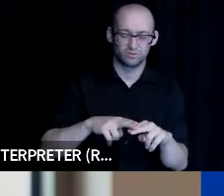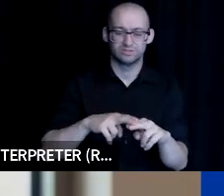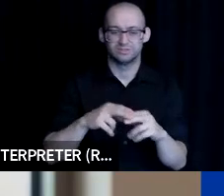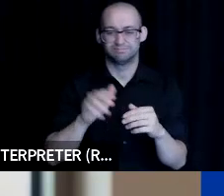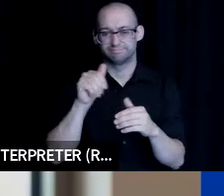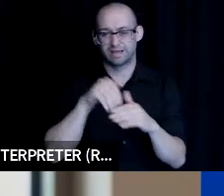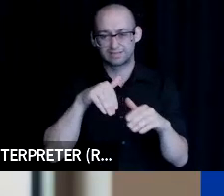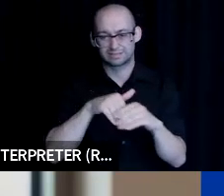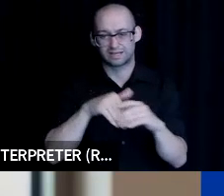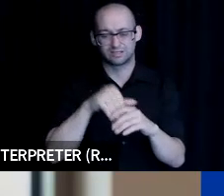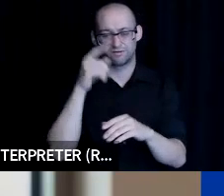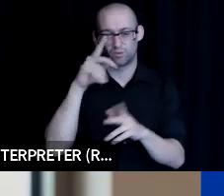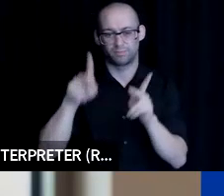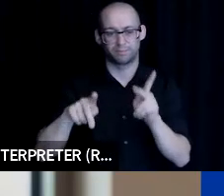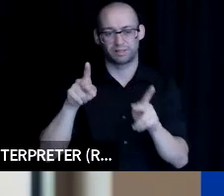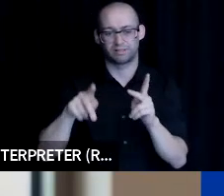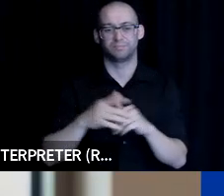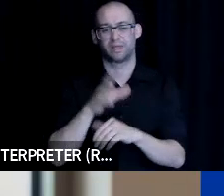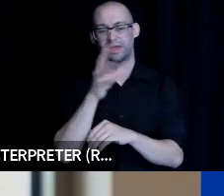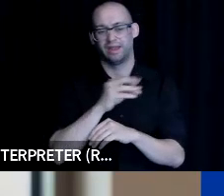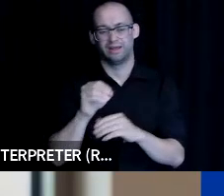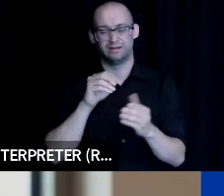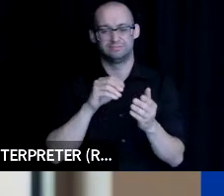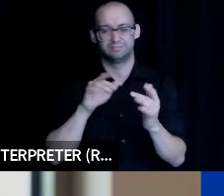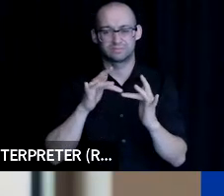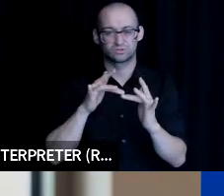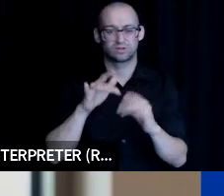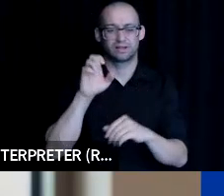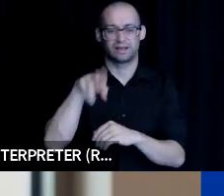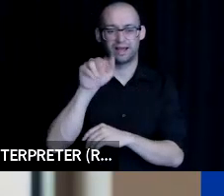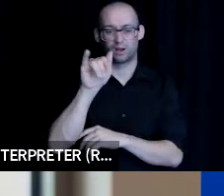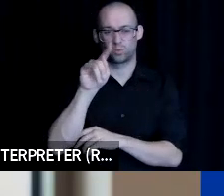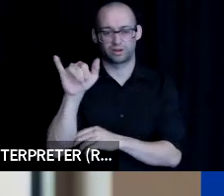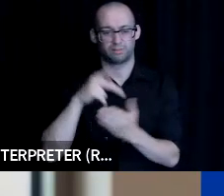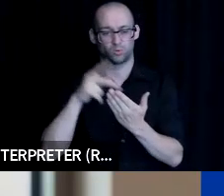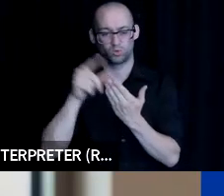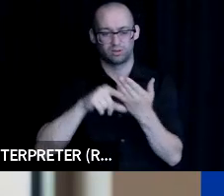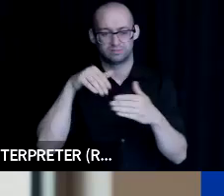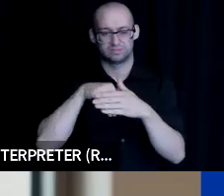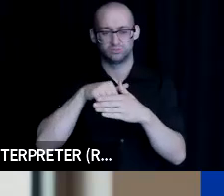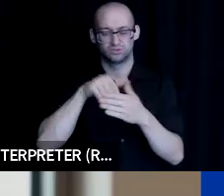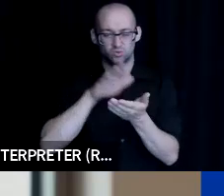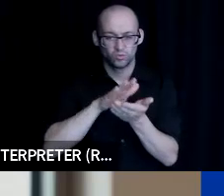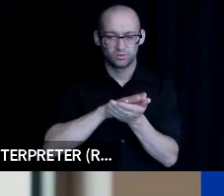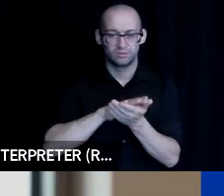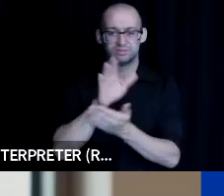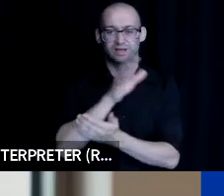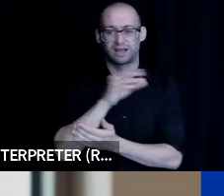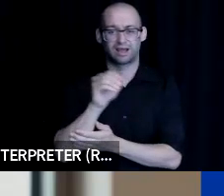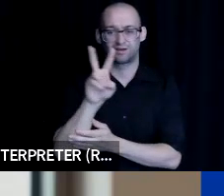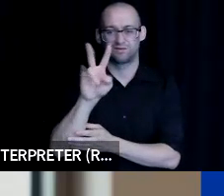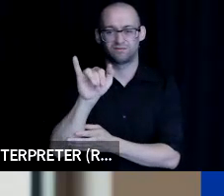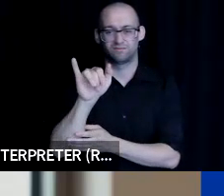as digital equity programs within schools and also